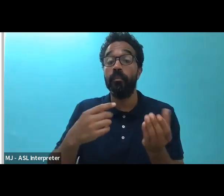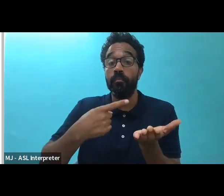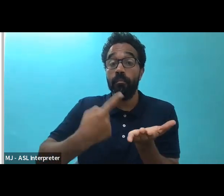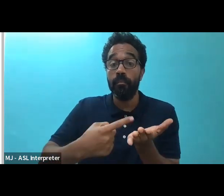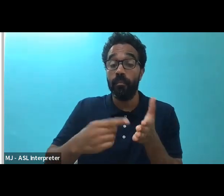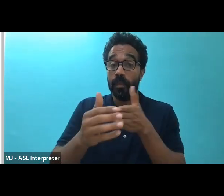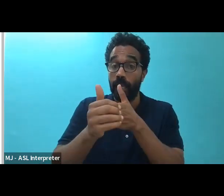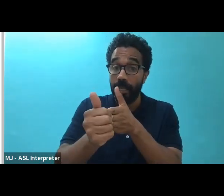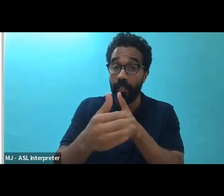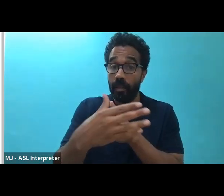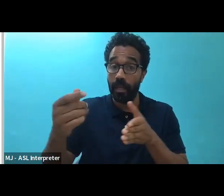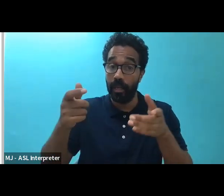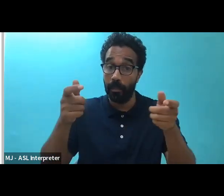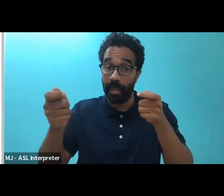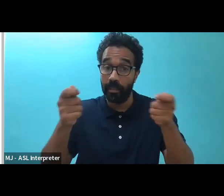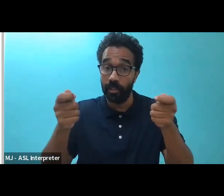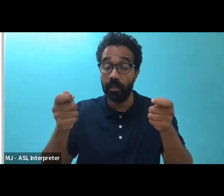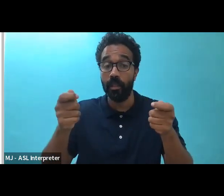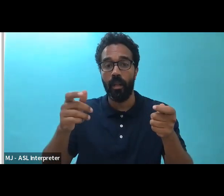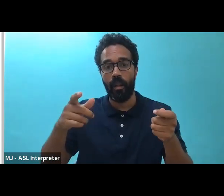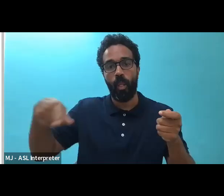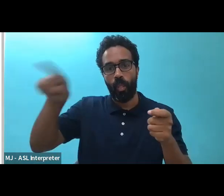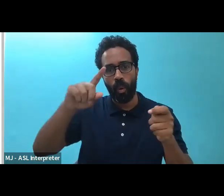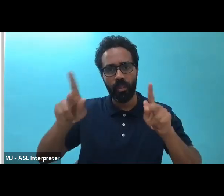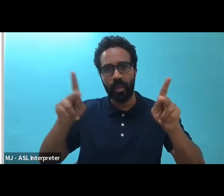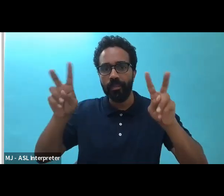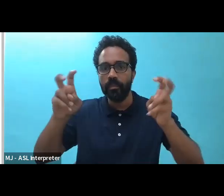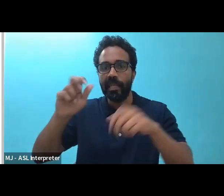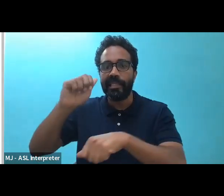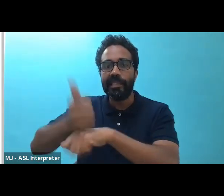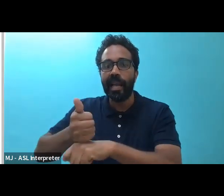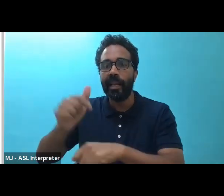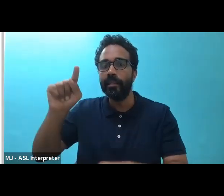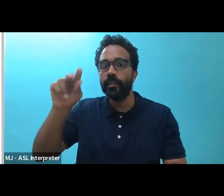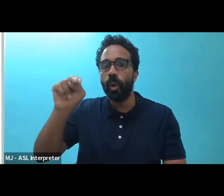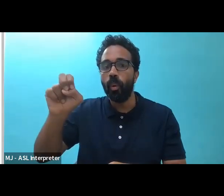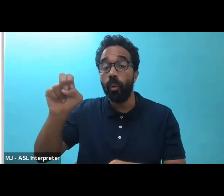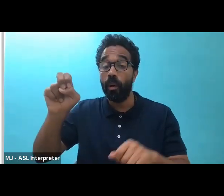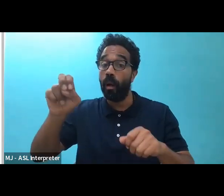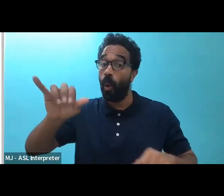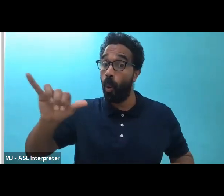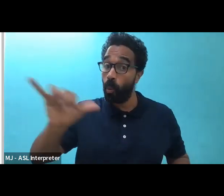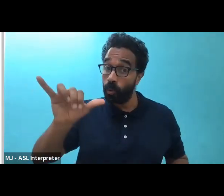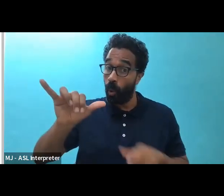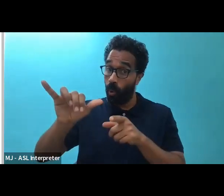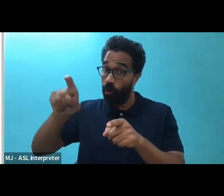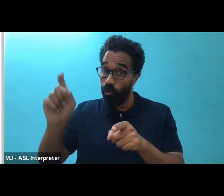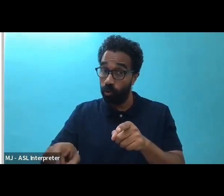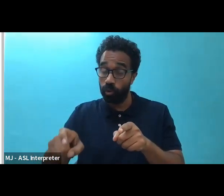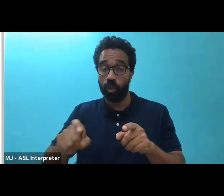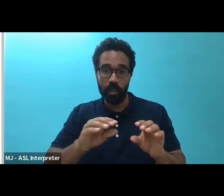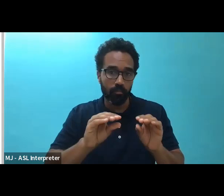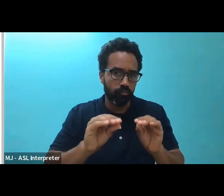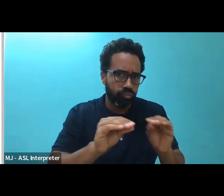they are to set the tone, but they also should be mentoring and coaching all of their staff,